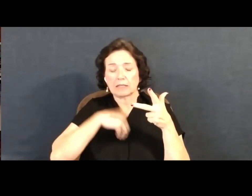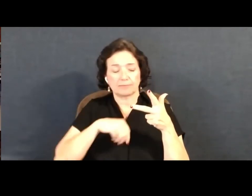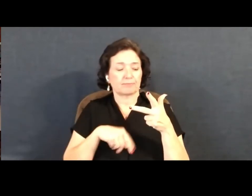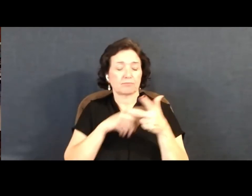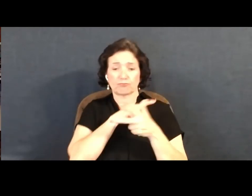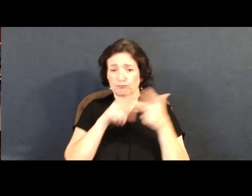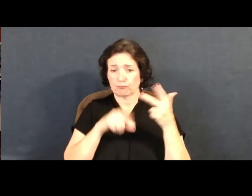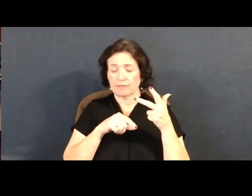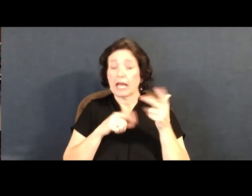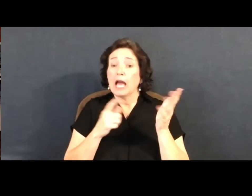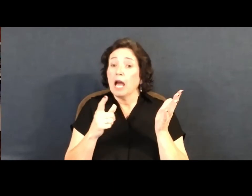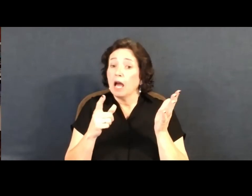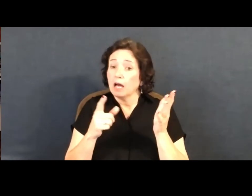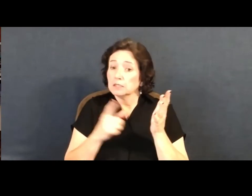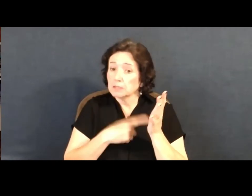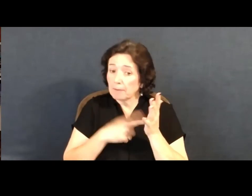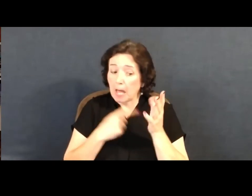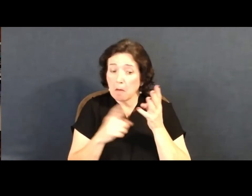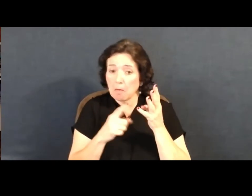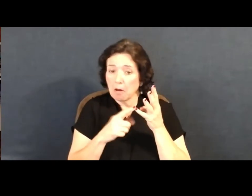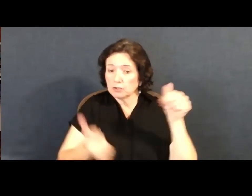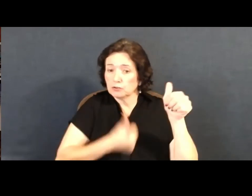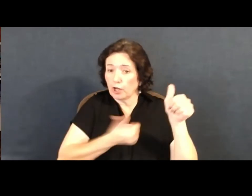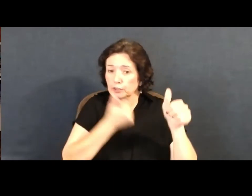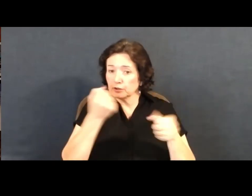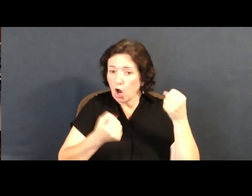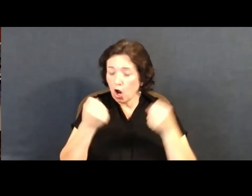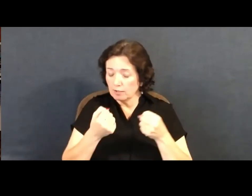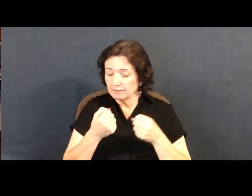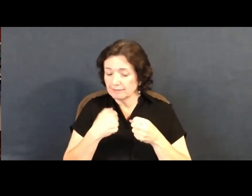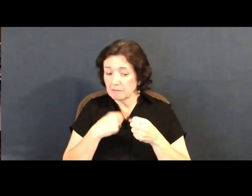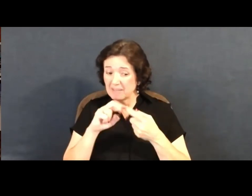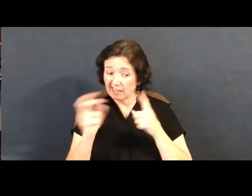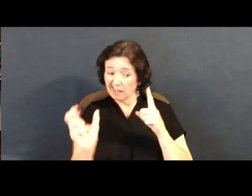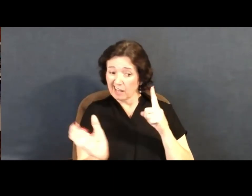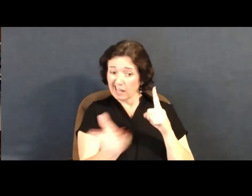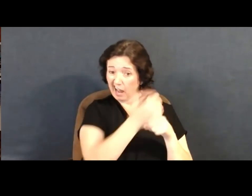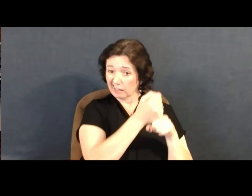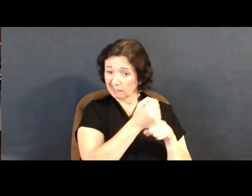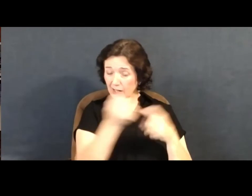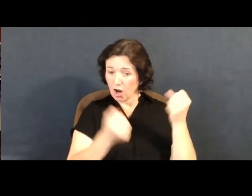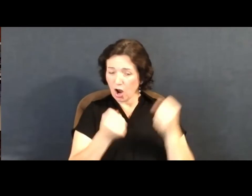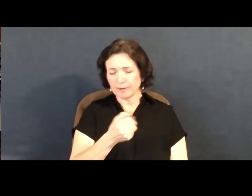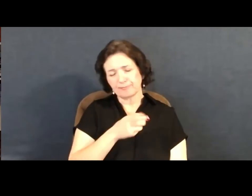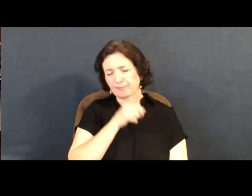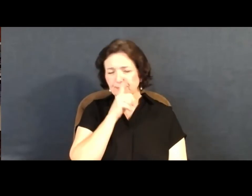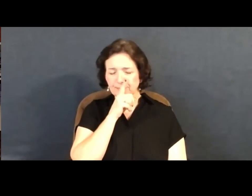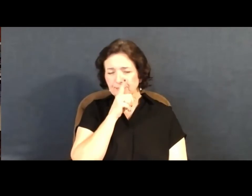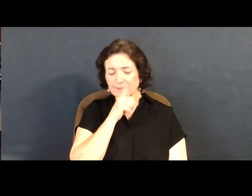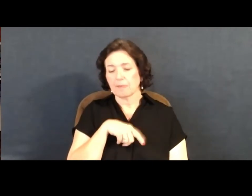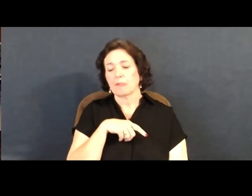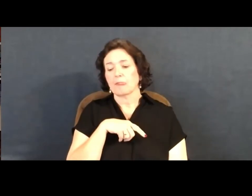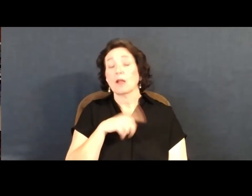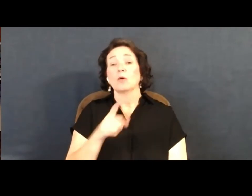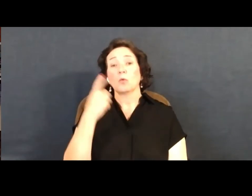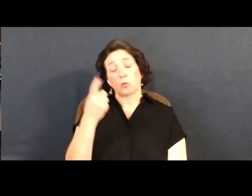they chased cars. Now, I said they chased cars. I didn't say they caught cars. One of those dogs we had was